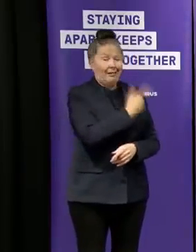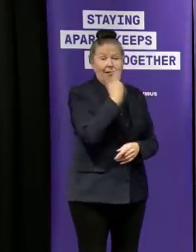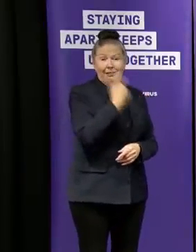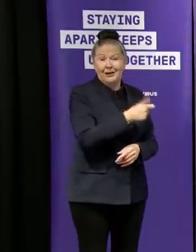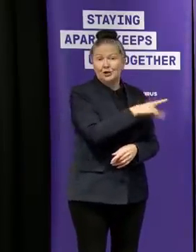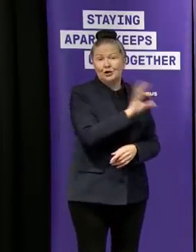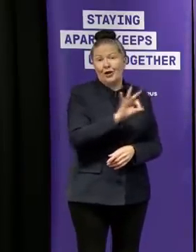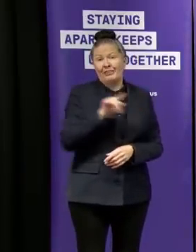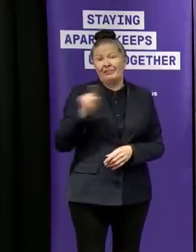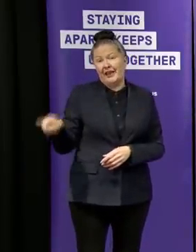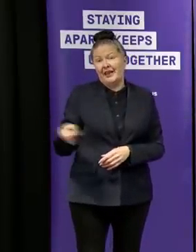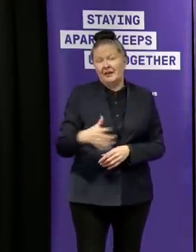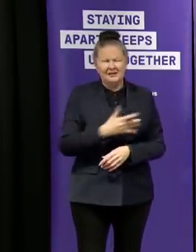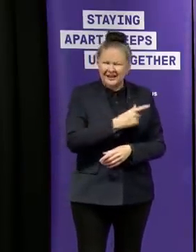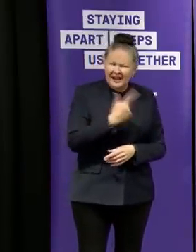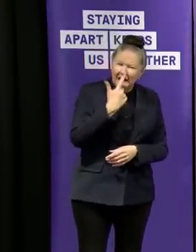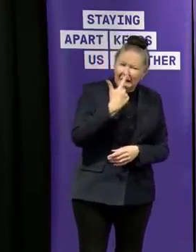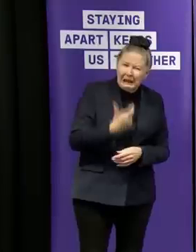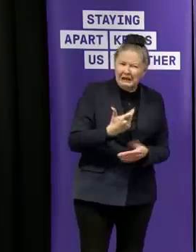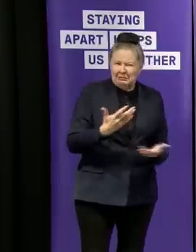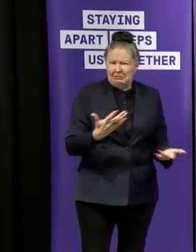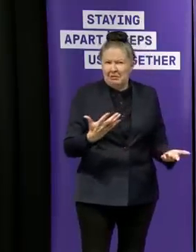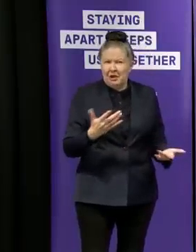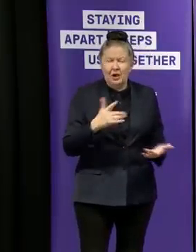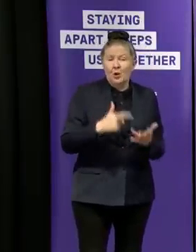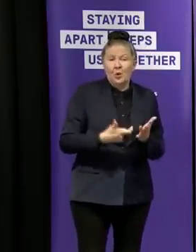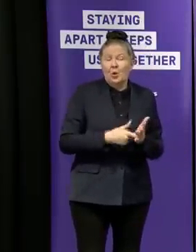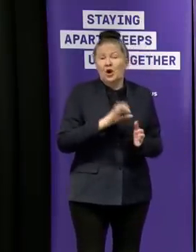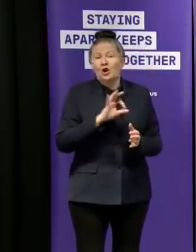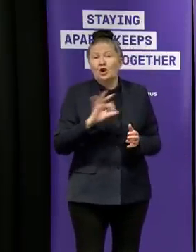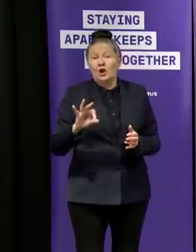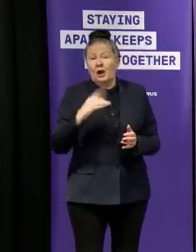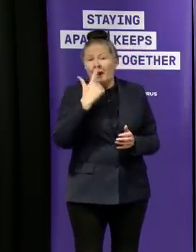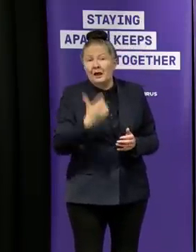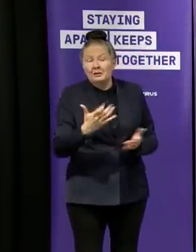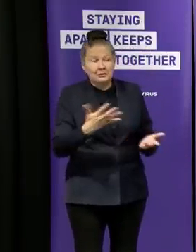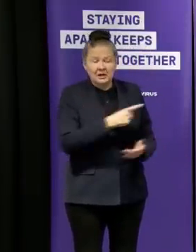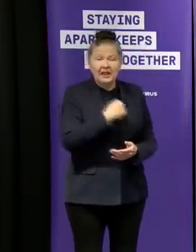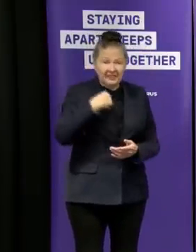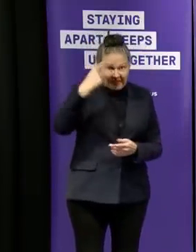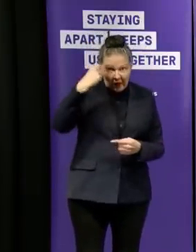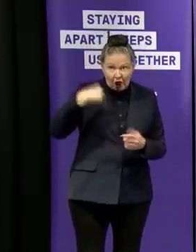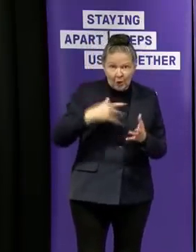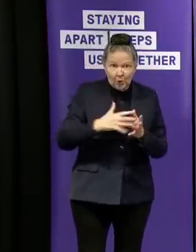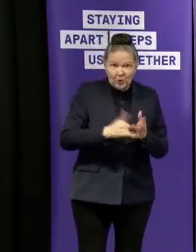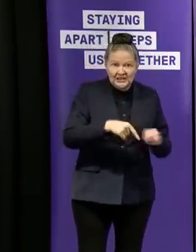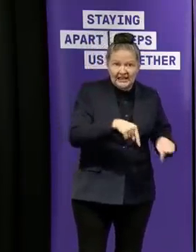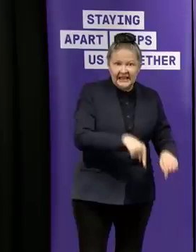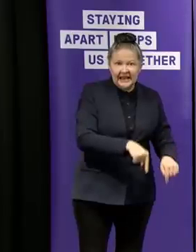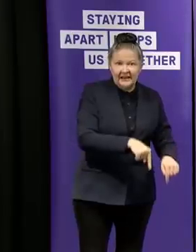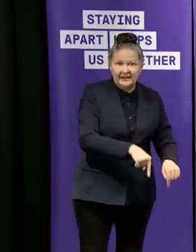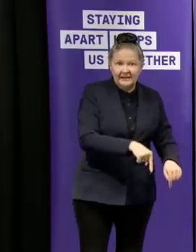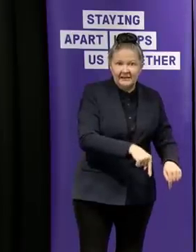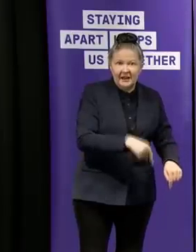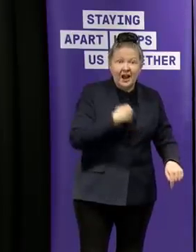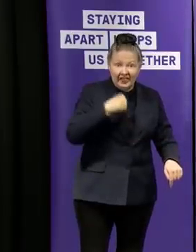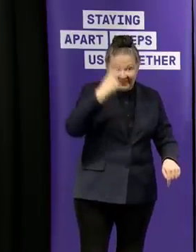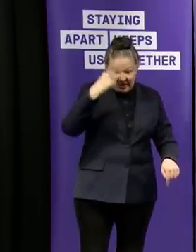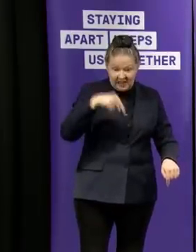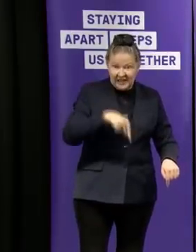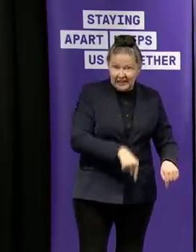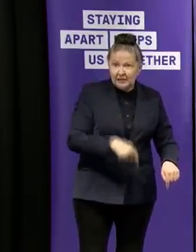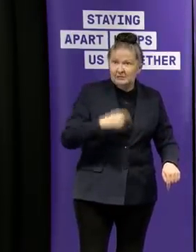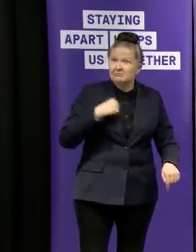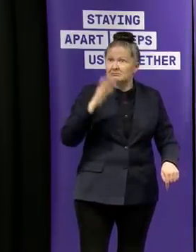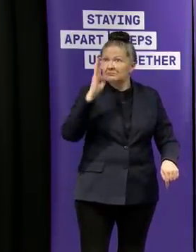that. How can it be convenient? I think I was here. Inconvenient, I suppose. Yeah. I think I was here prior to that meeting. I think I was going to my office from